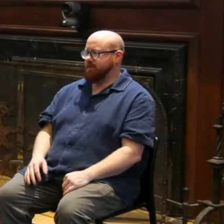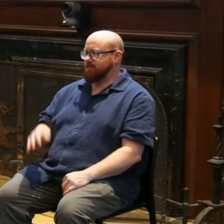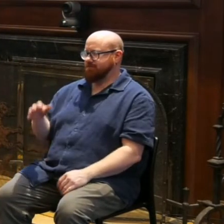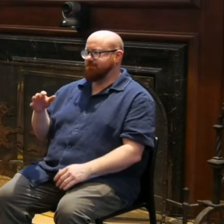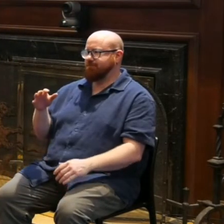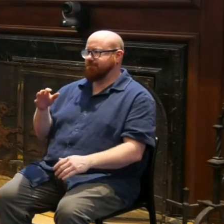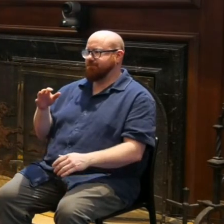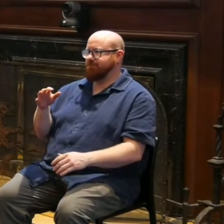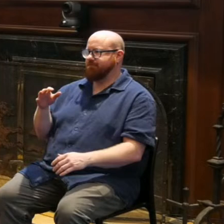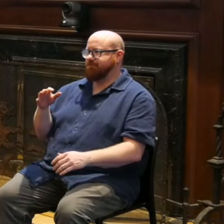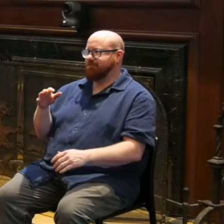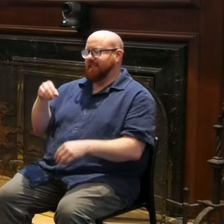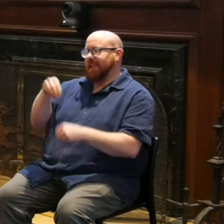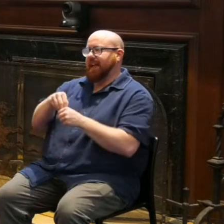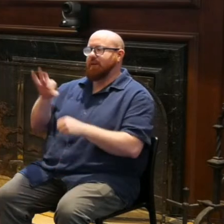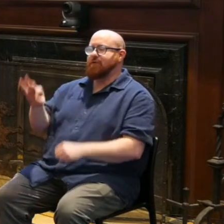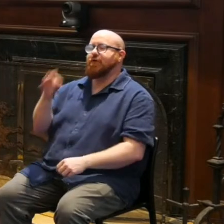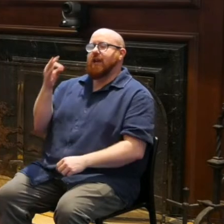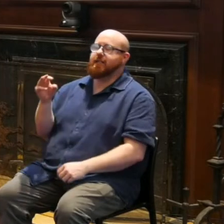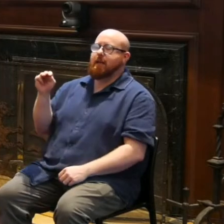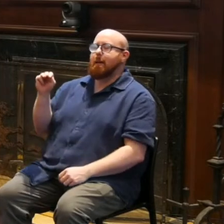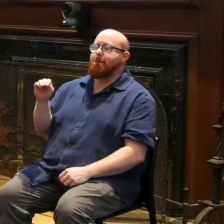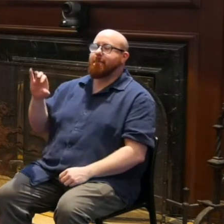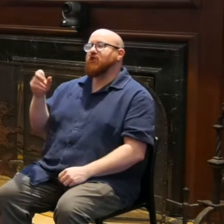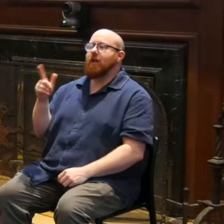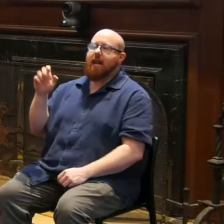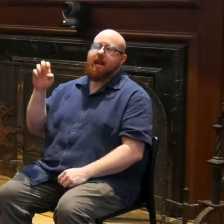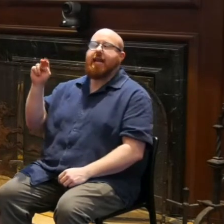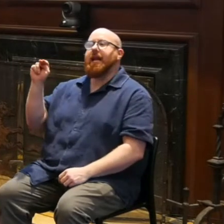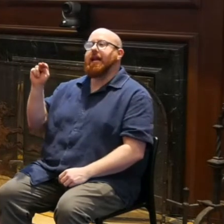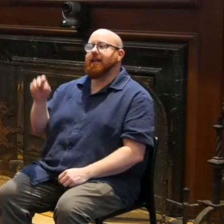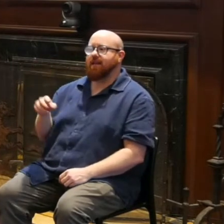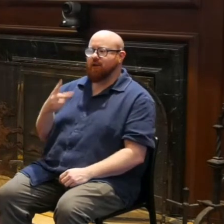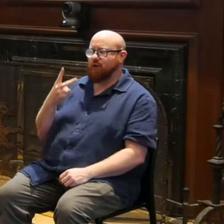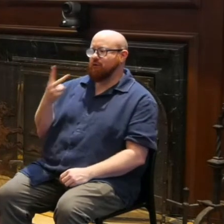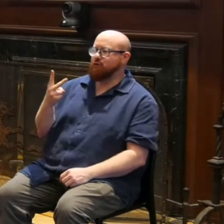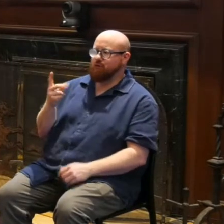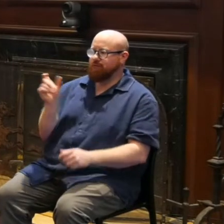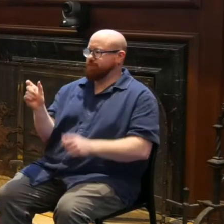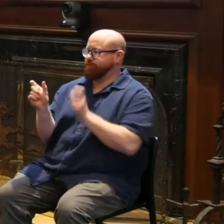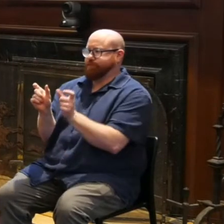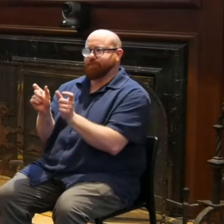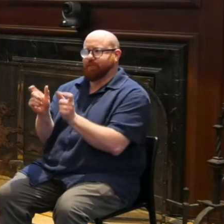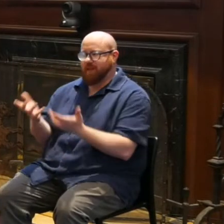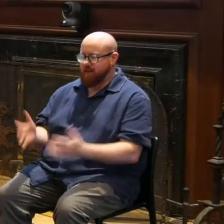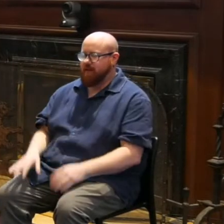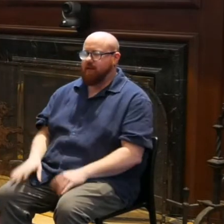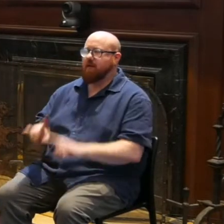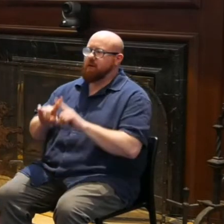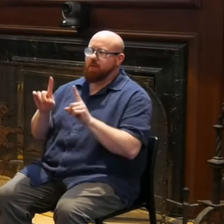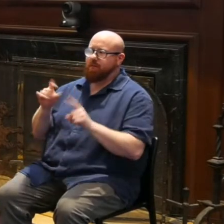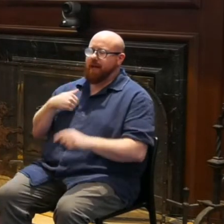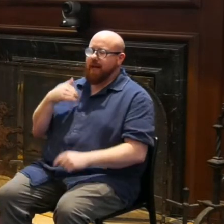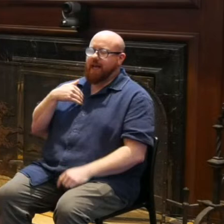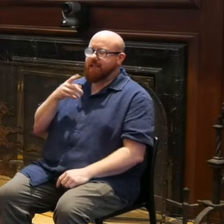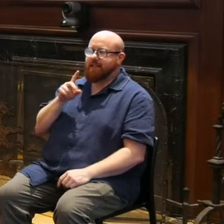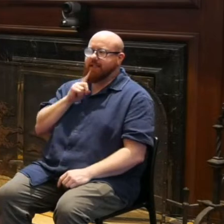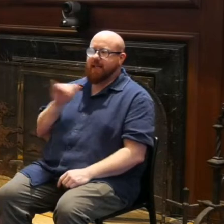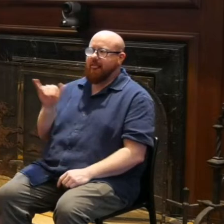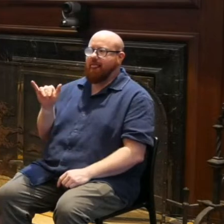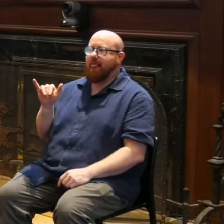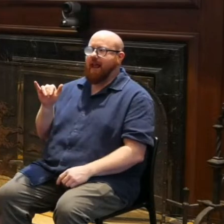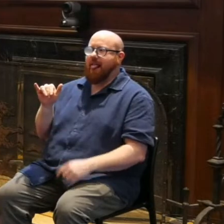Actually, in France, that's called Micheline. Two syllables almost. But I would say Michelin like the